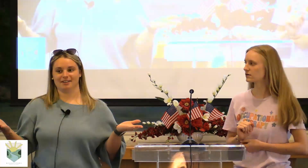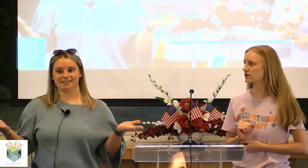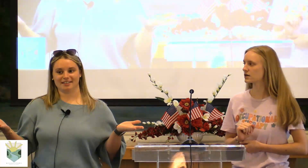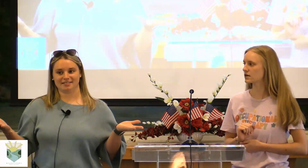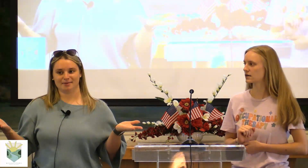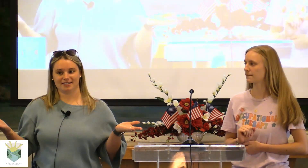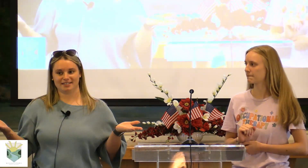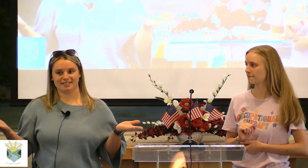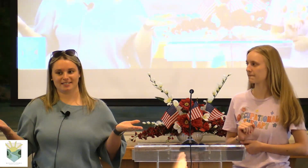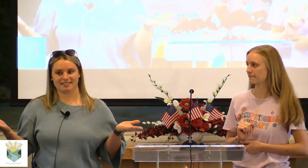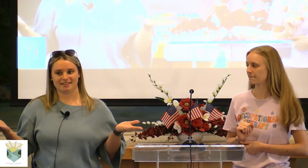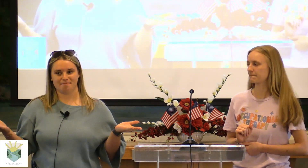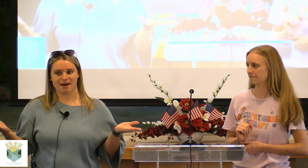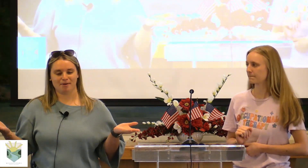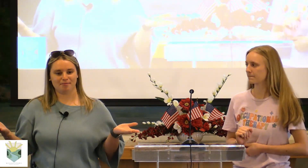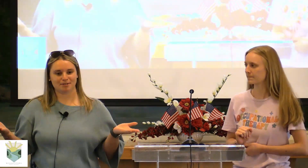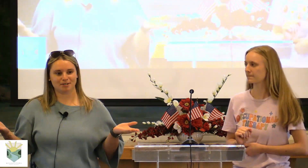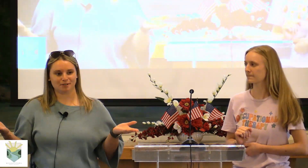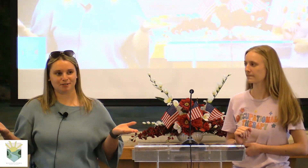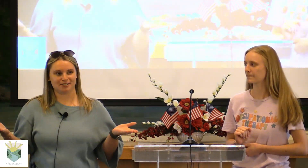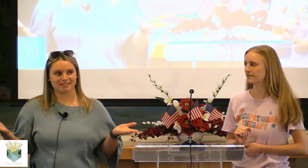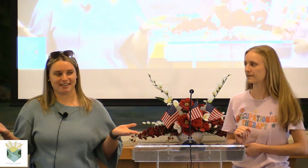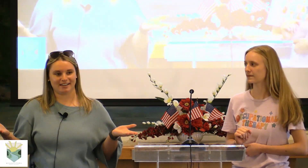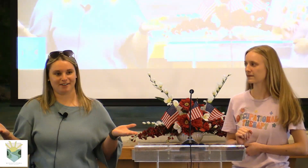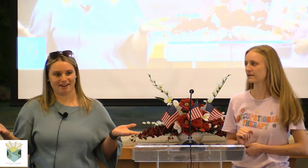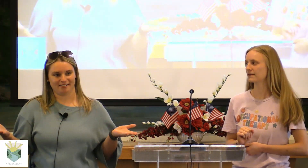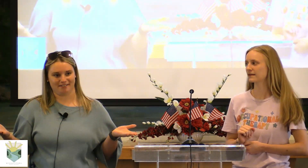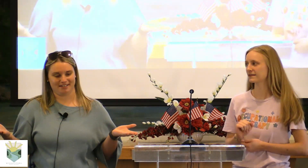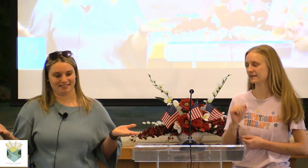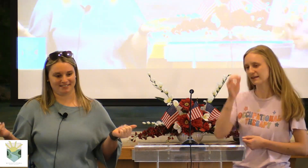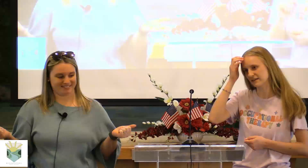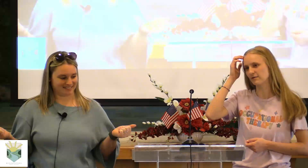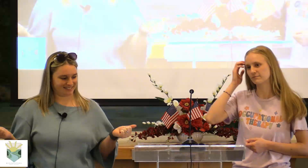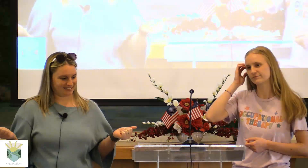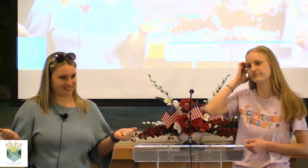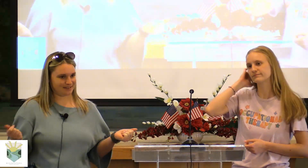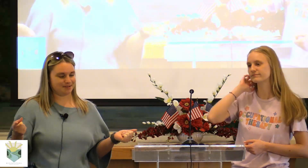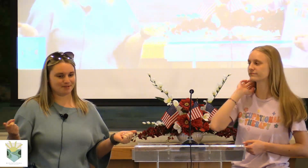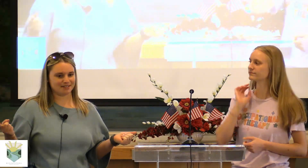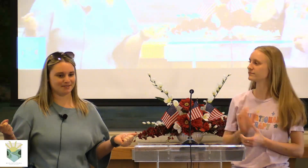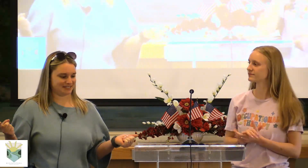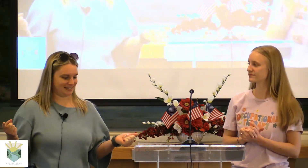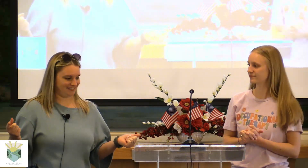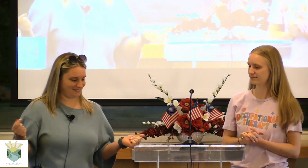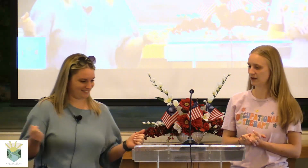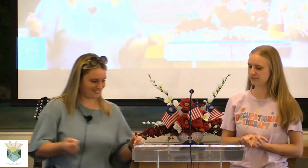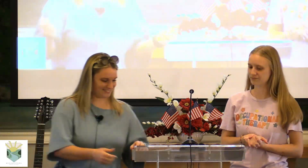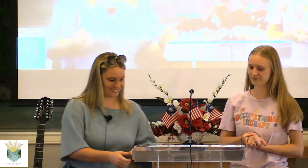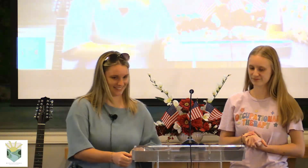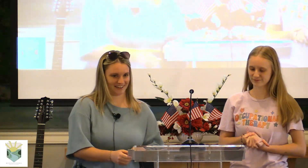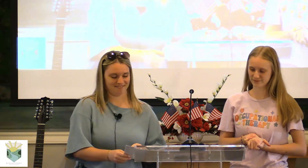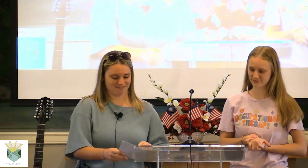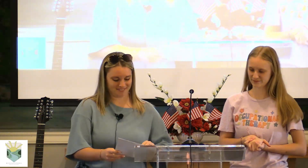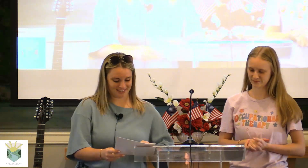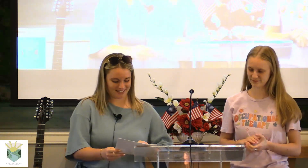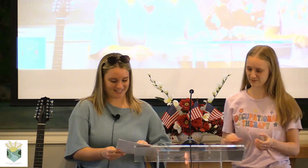this because my mom's children in second grade learned it. Yeah. So you can do it too. Yeah. Okay.